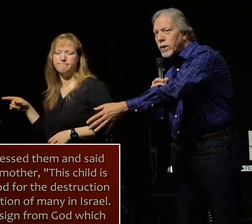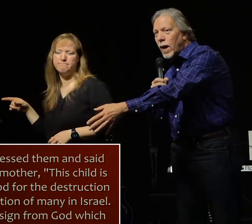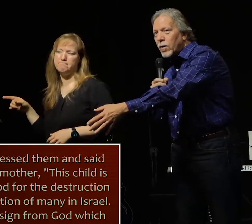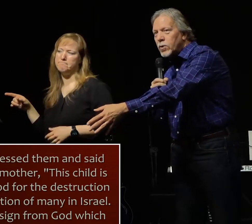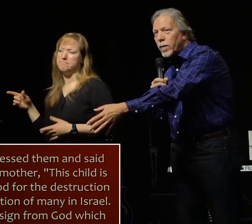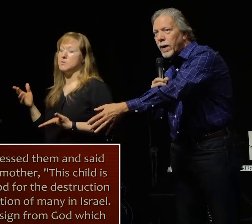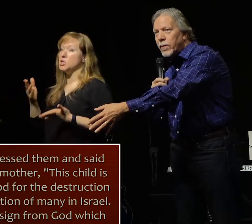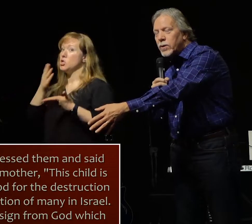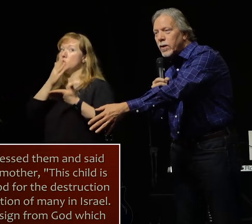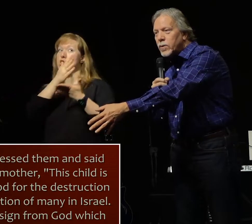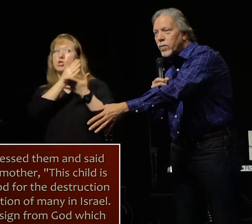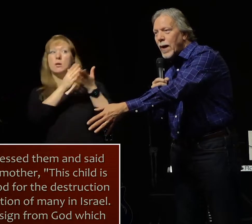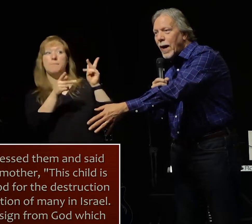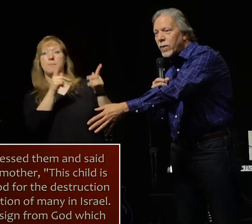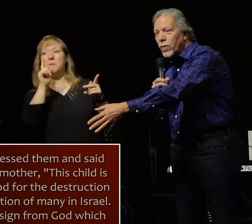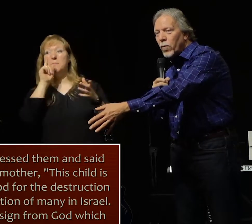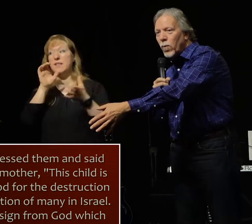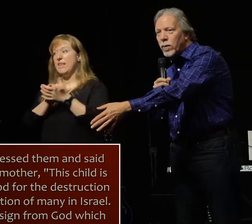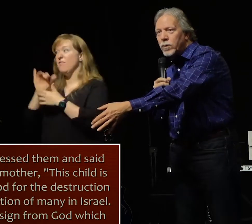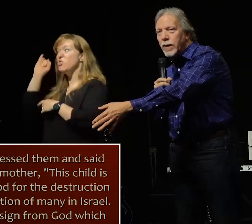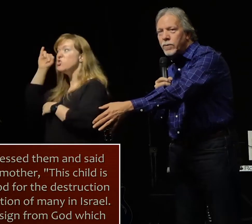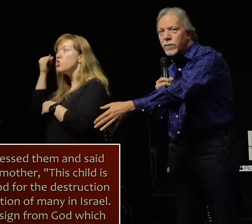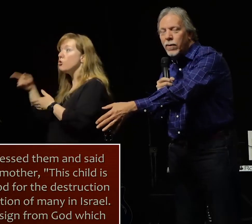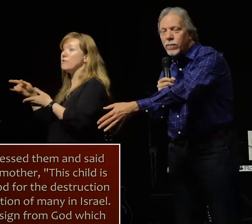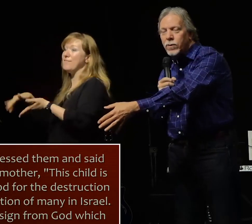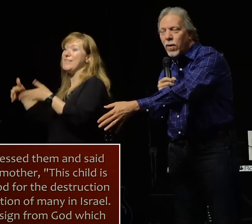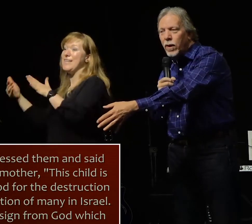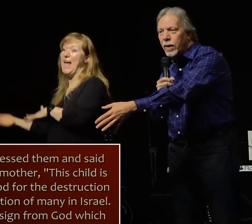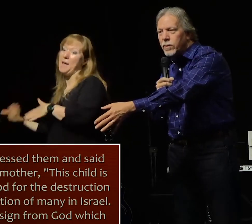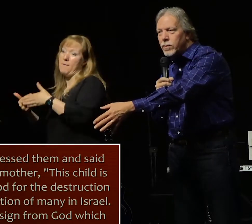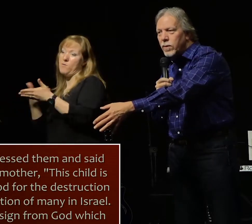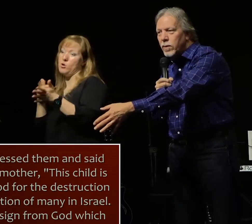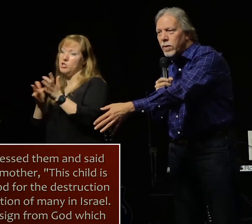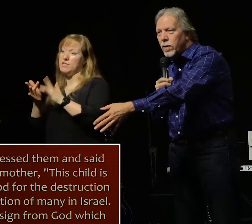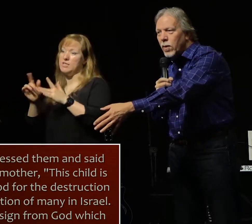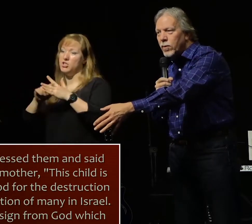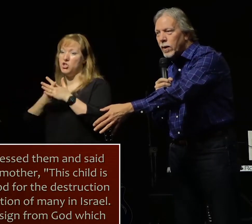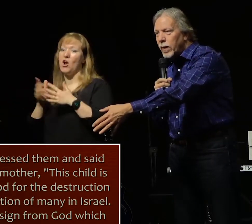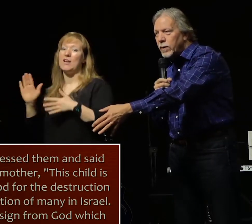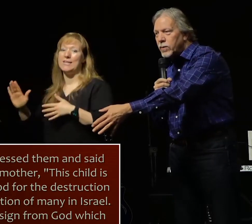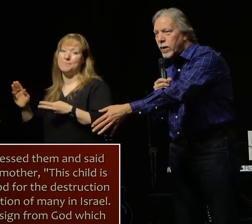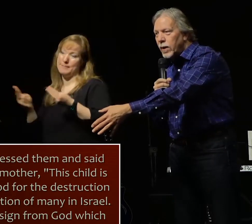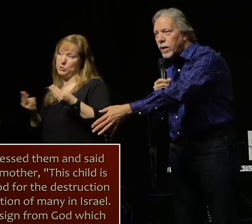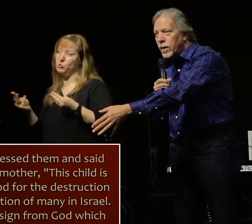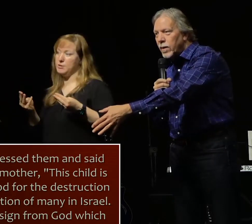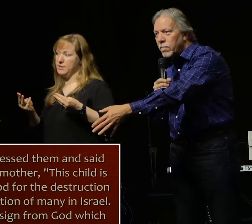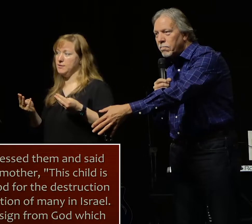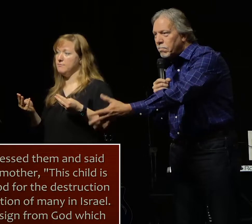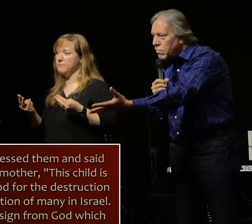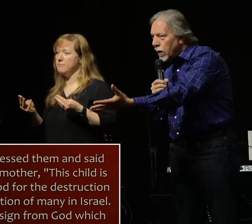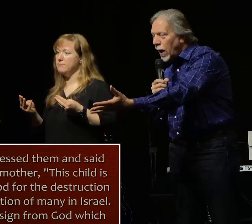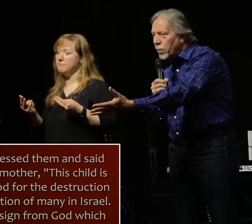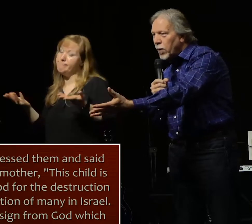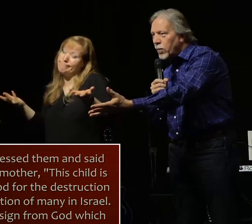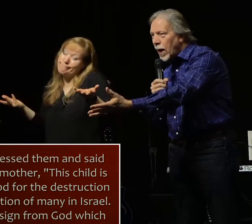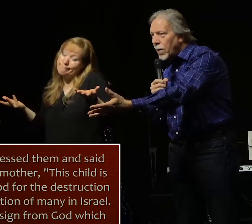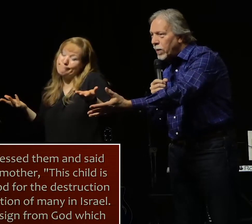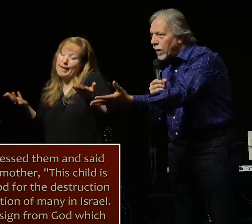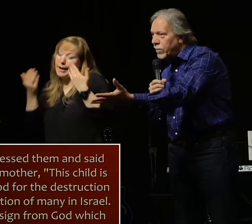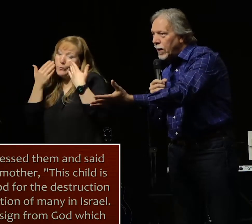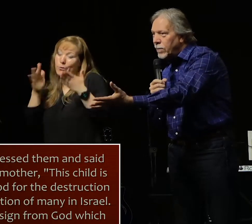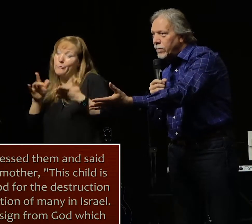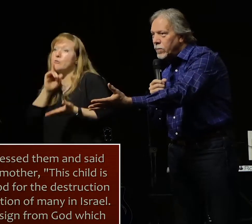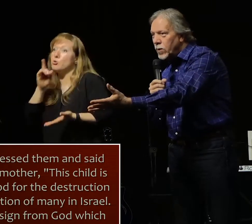Some scholars believe that Joseph died before Jesus ever started his earthly ministry. Can't prove that,